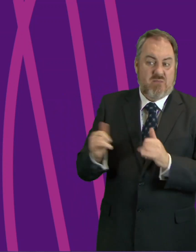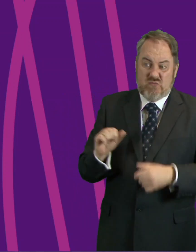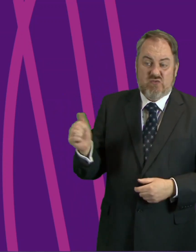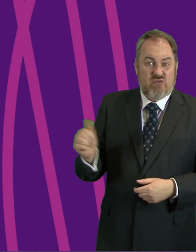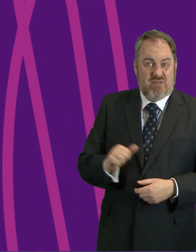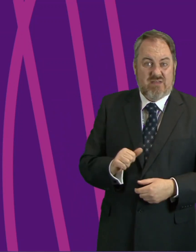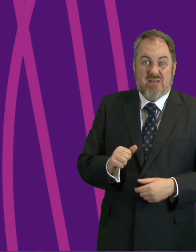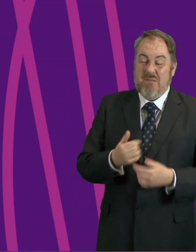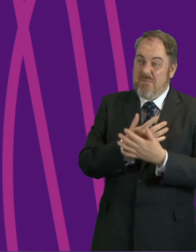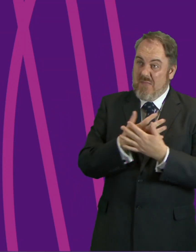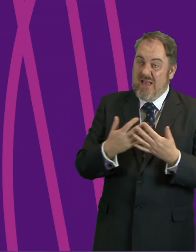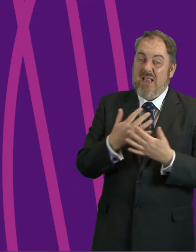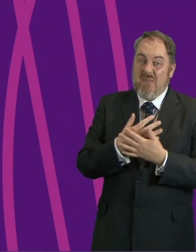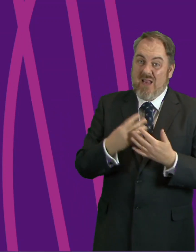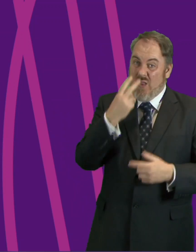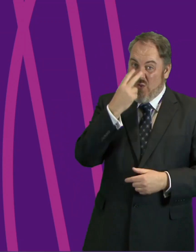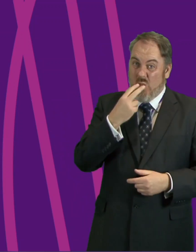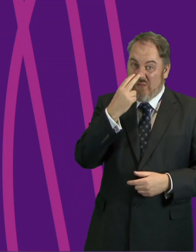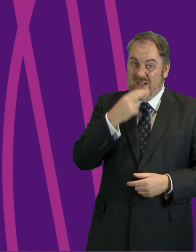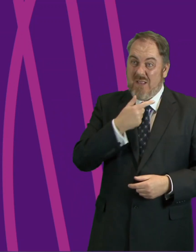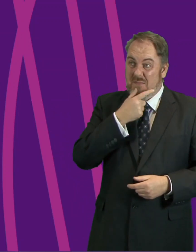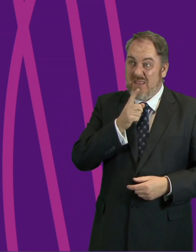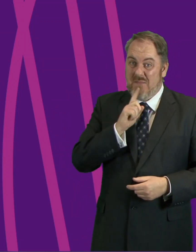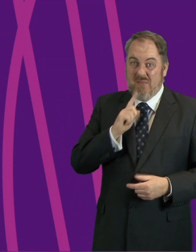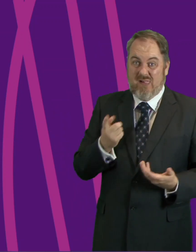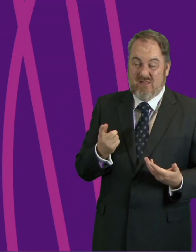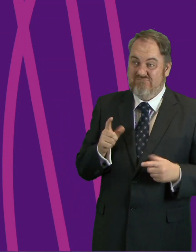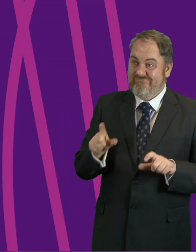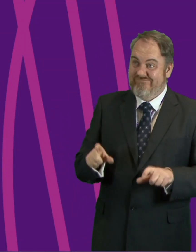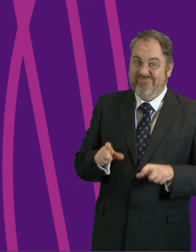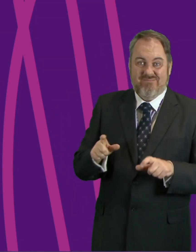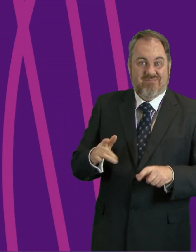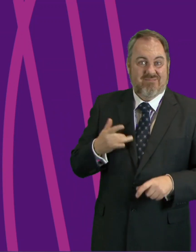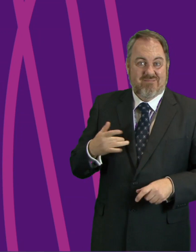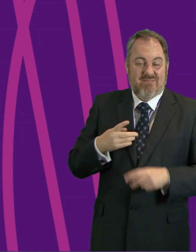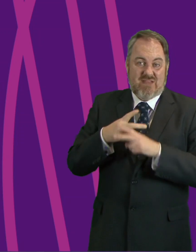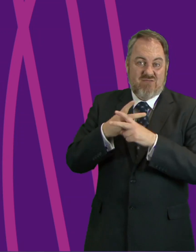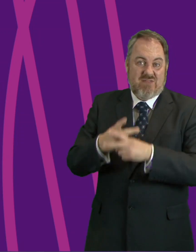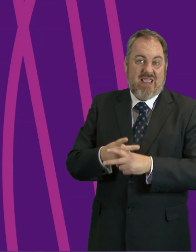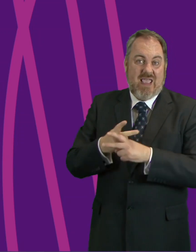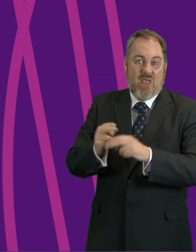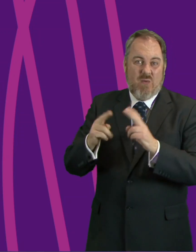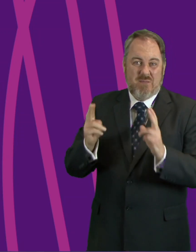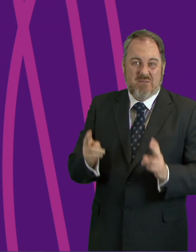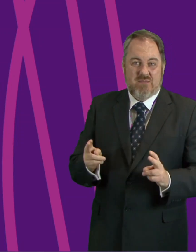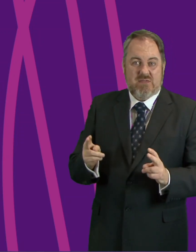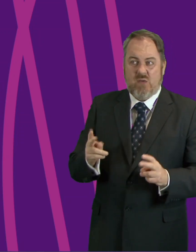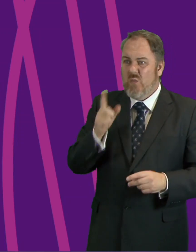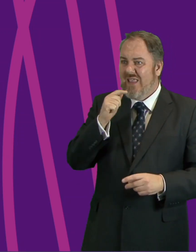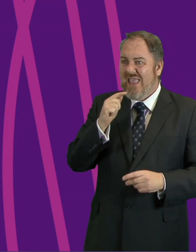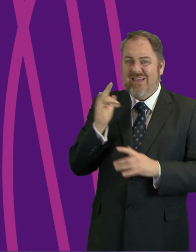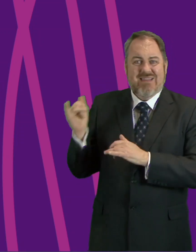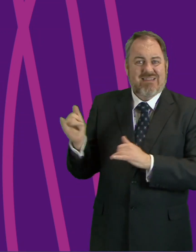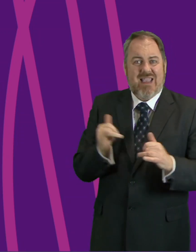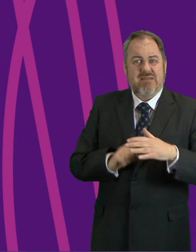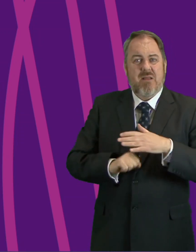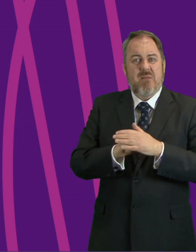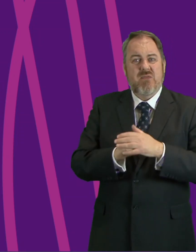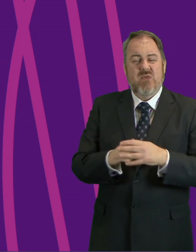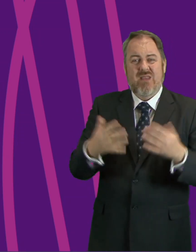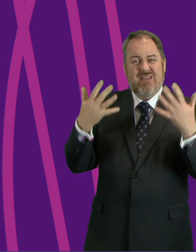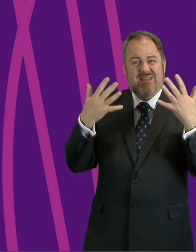in Scotland today. So if we now have the capacity for 10,500 tests a